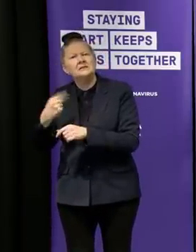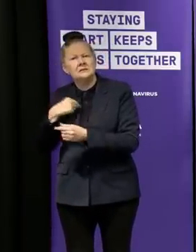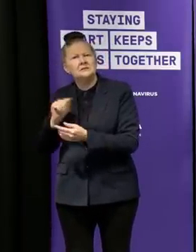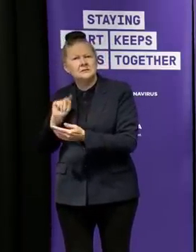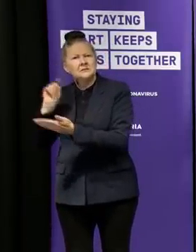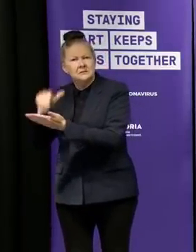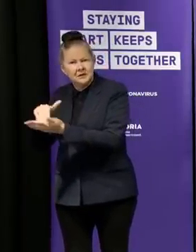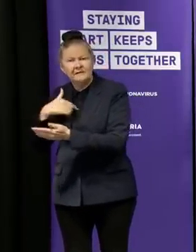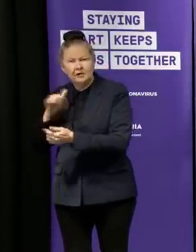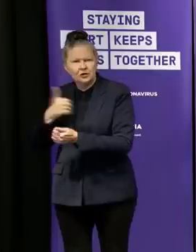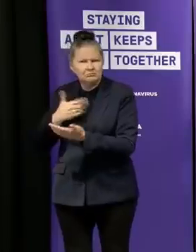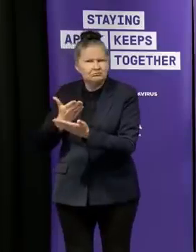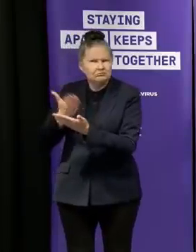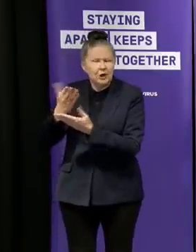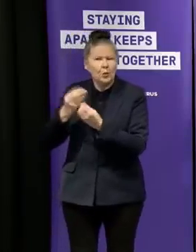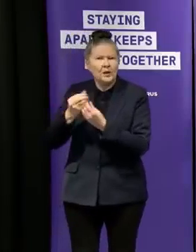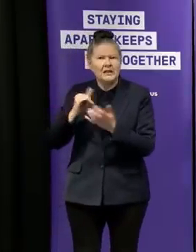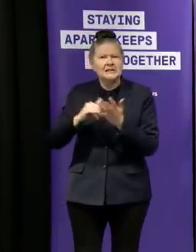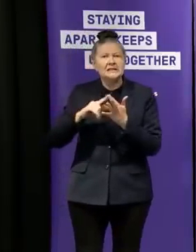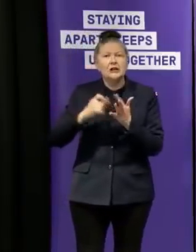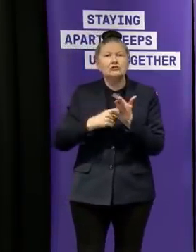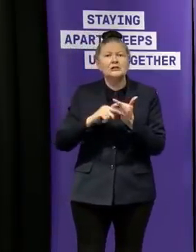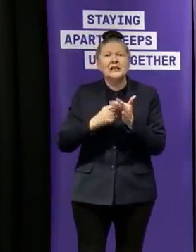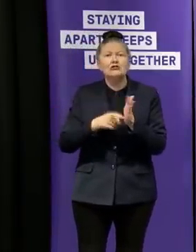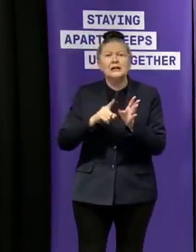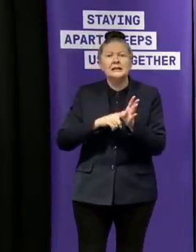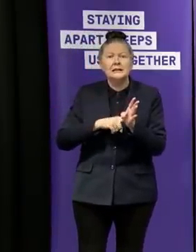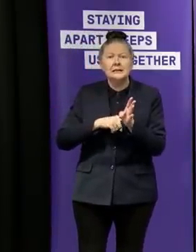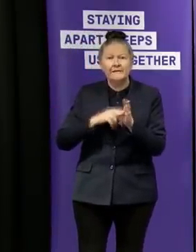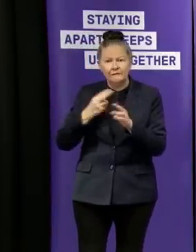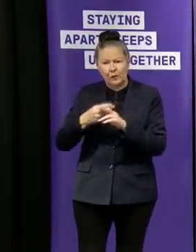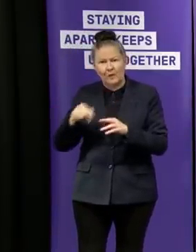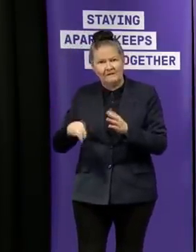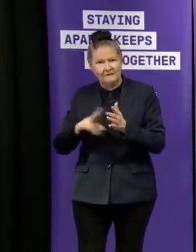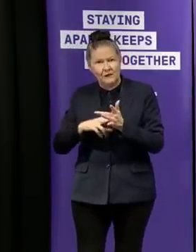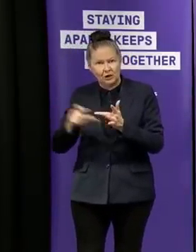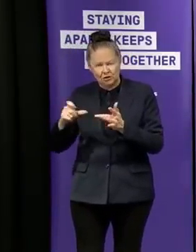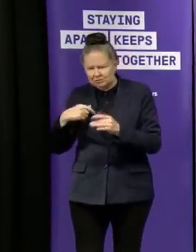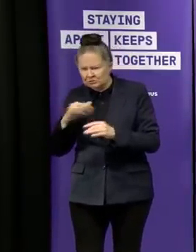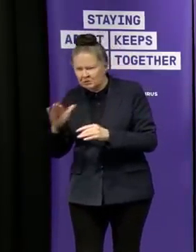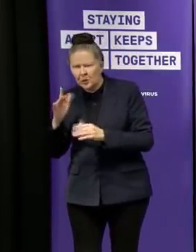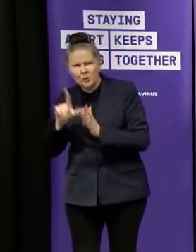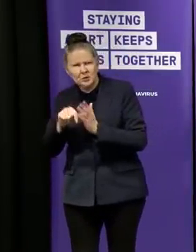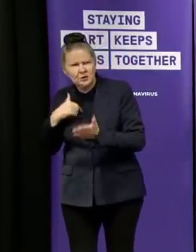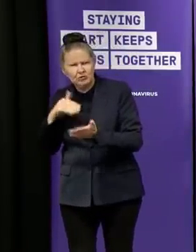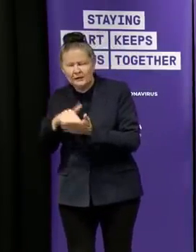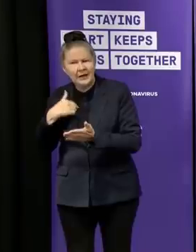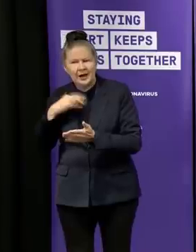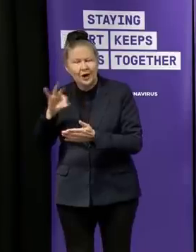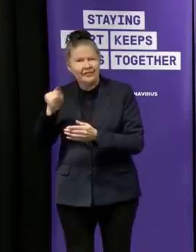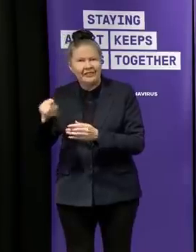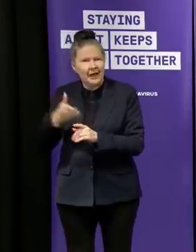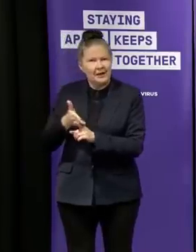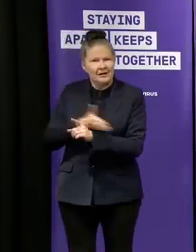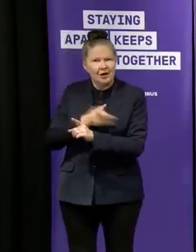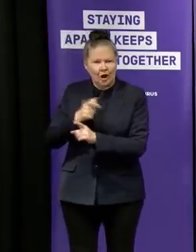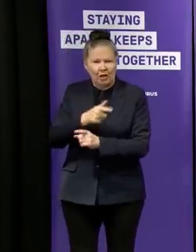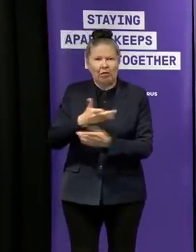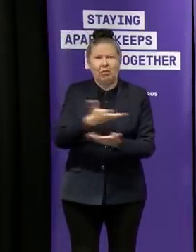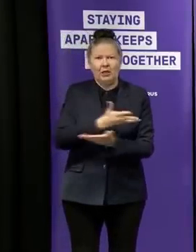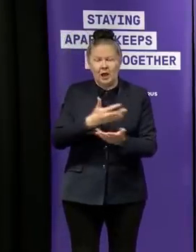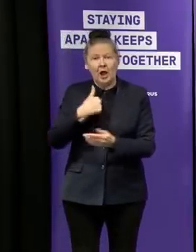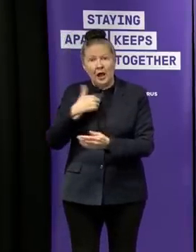Secretariat support that we have at state level, so I wasn't there for that particular discussion. I was there for the broader discussion around a